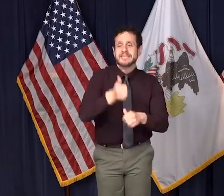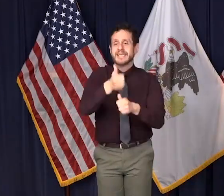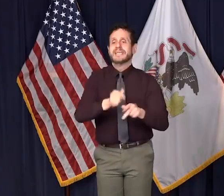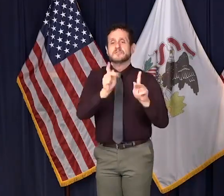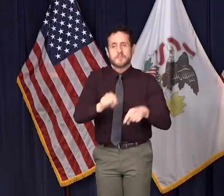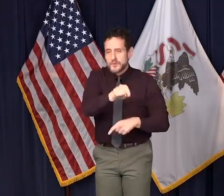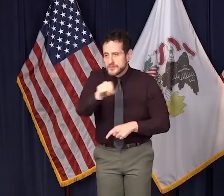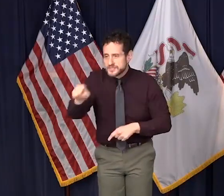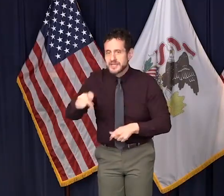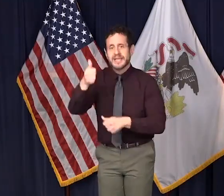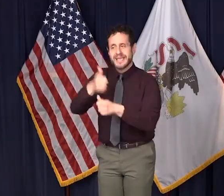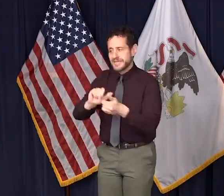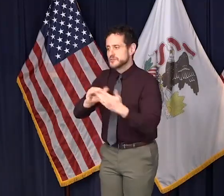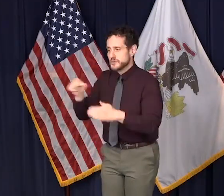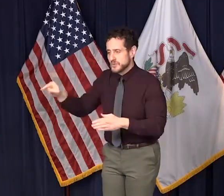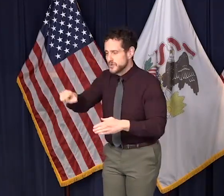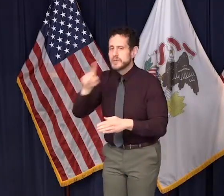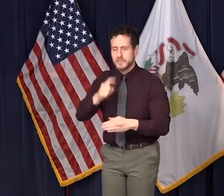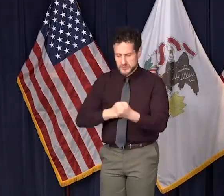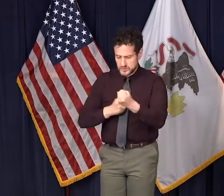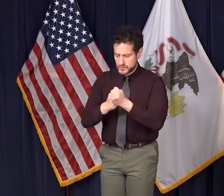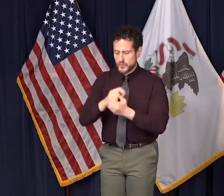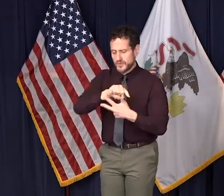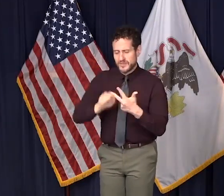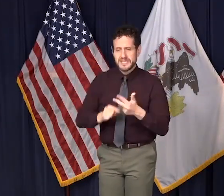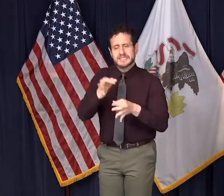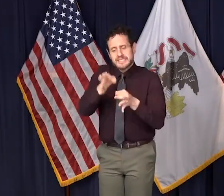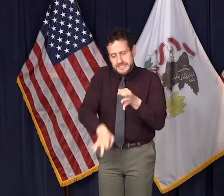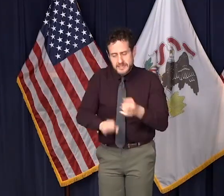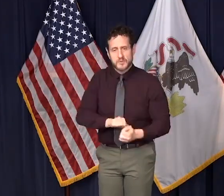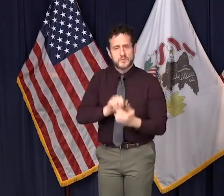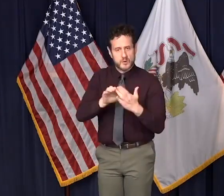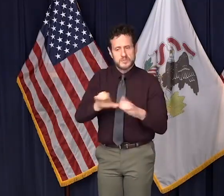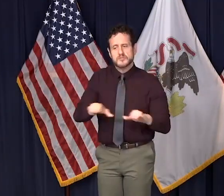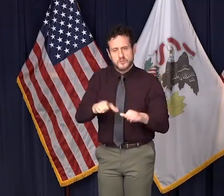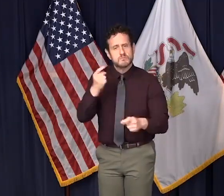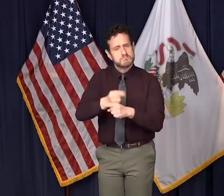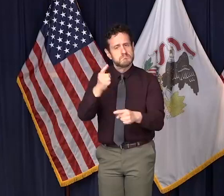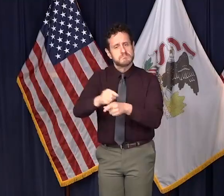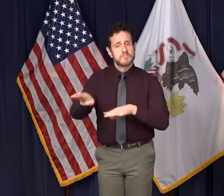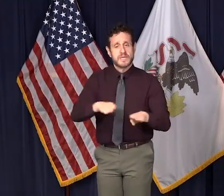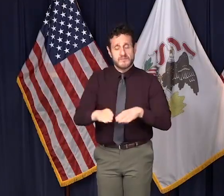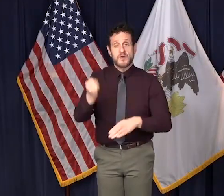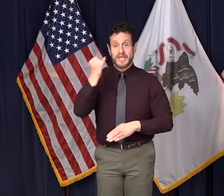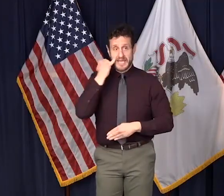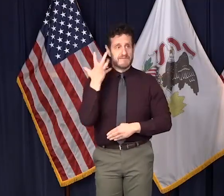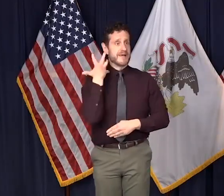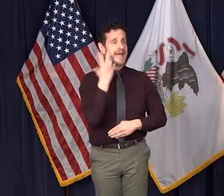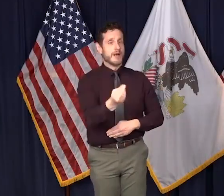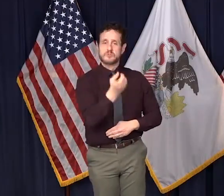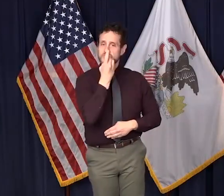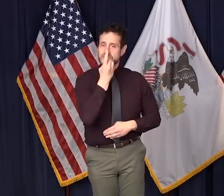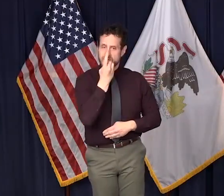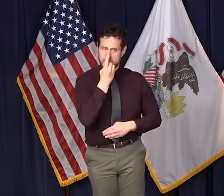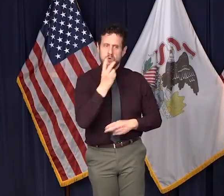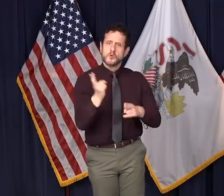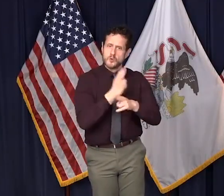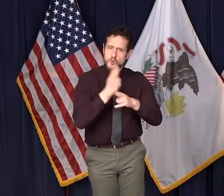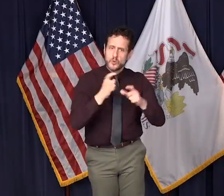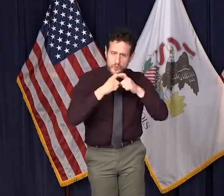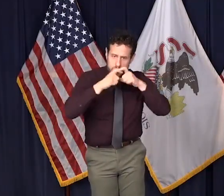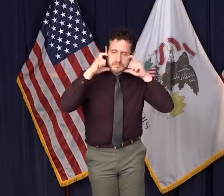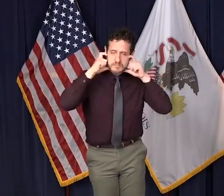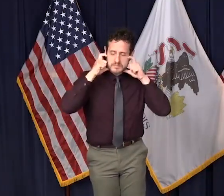simple strategies to do what's right. Please wear a face covering if you're going out to dinner.